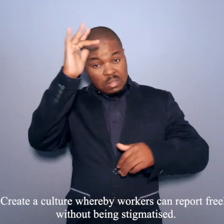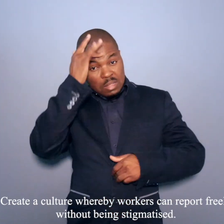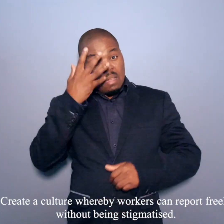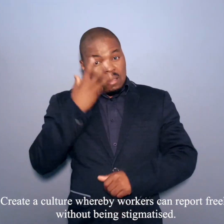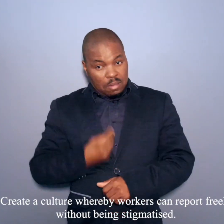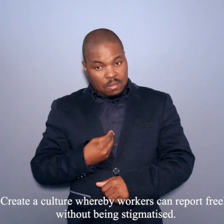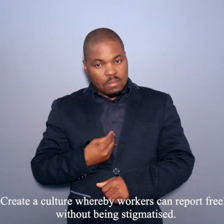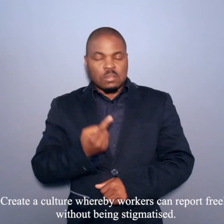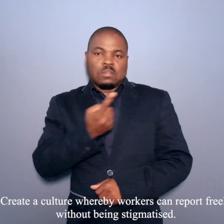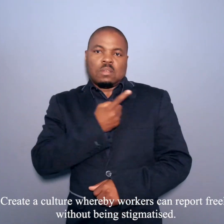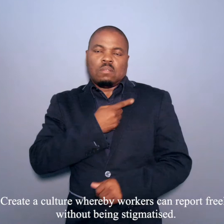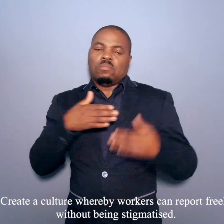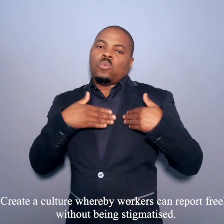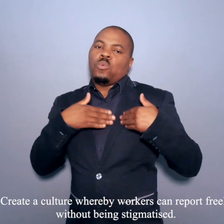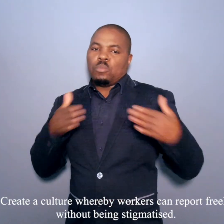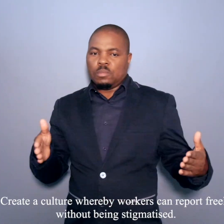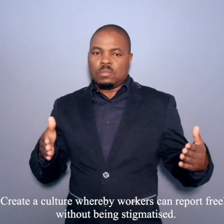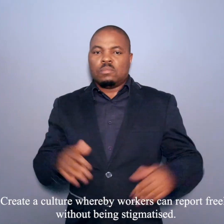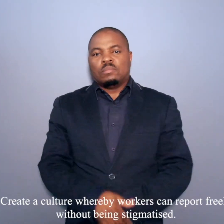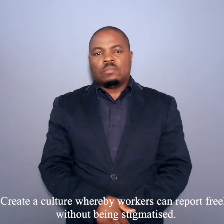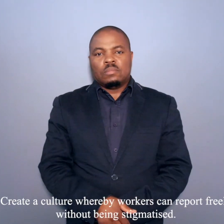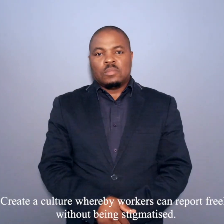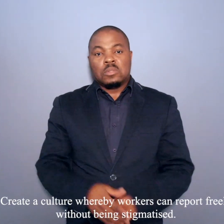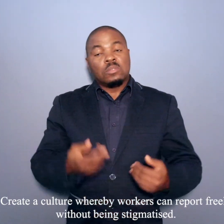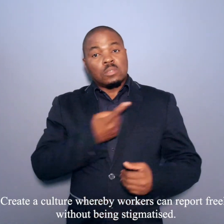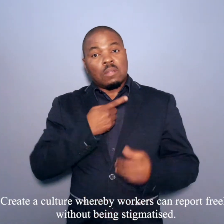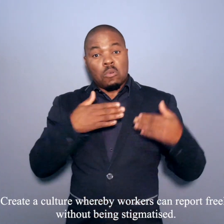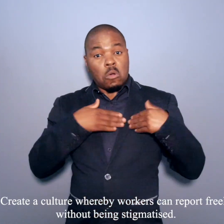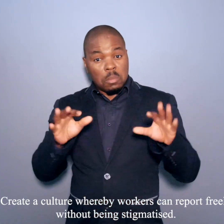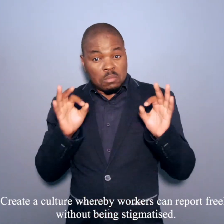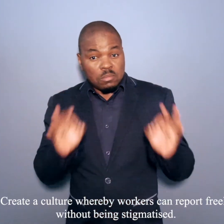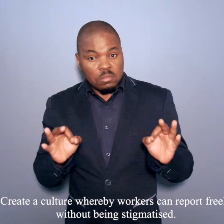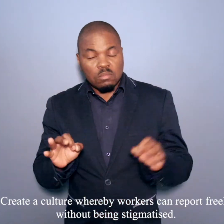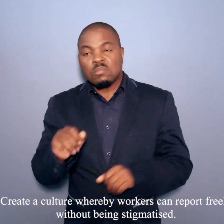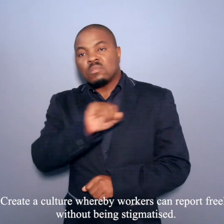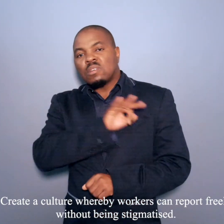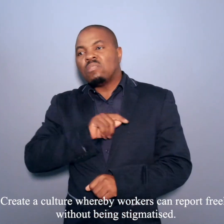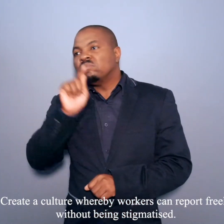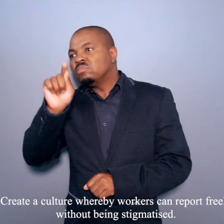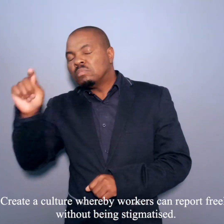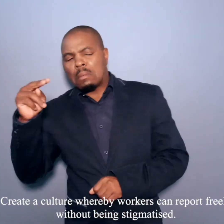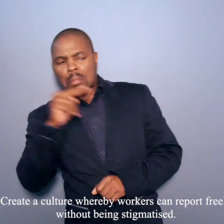Create a culture whereby workers can report freely without being stigmatized.